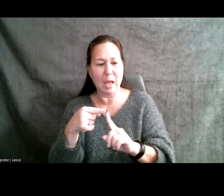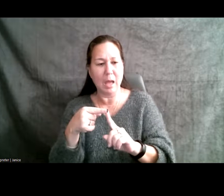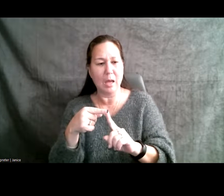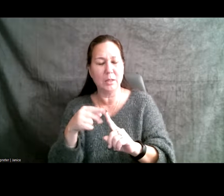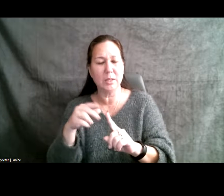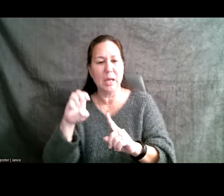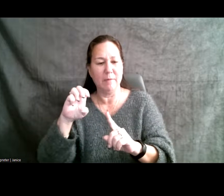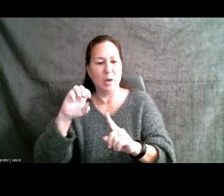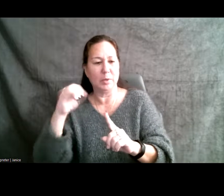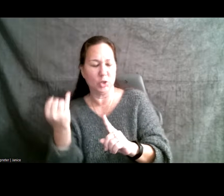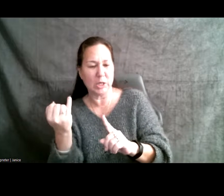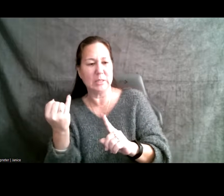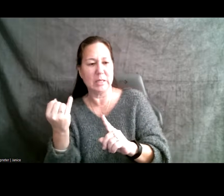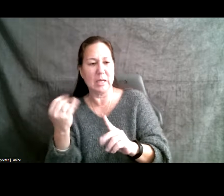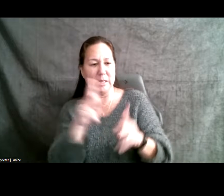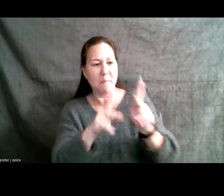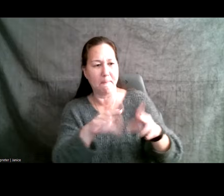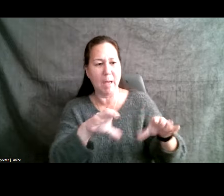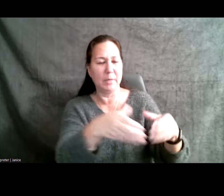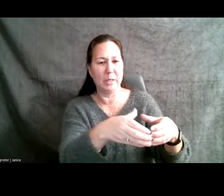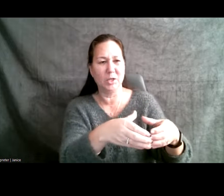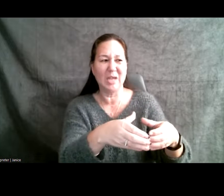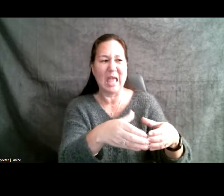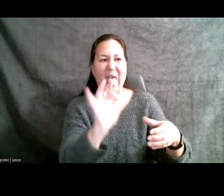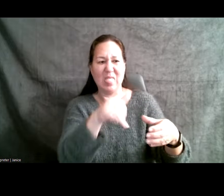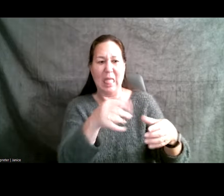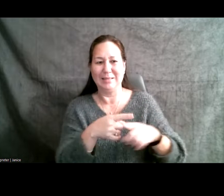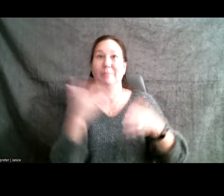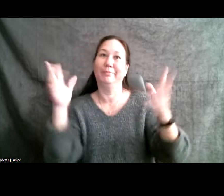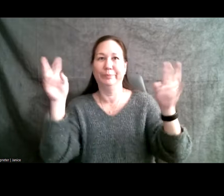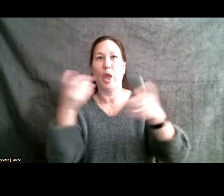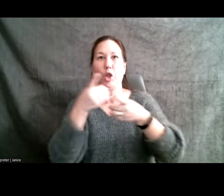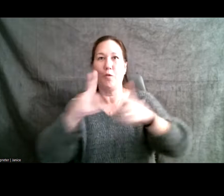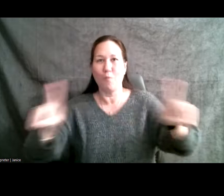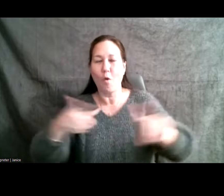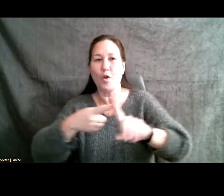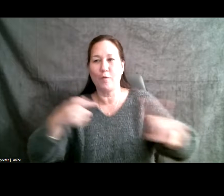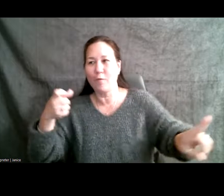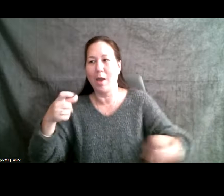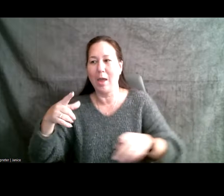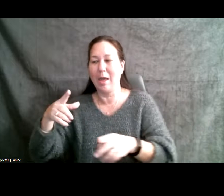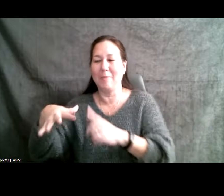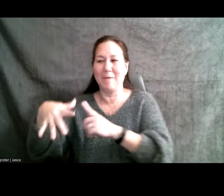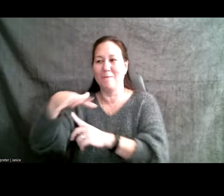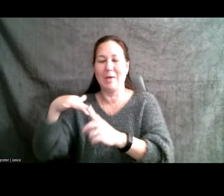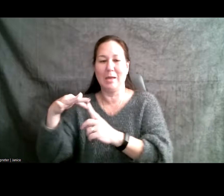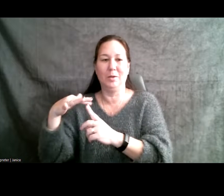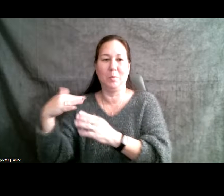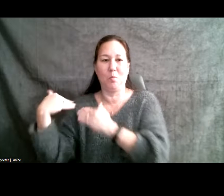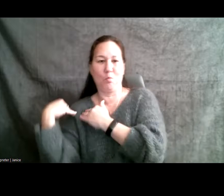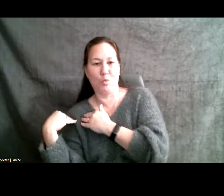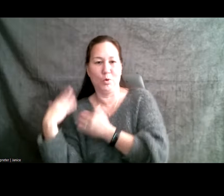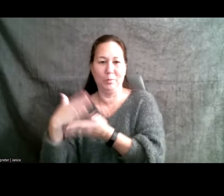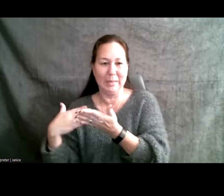kind of divorced from the environmental burdens piece, you know, to have like more, you know, in order to have like